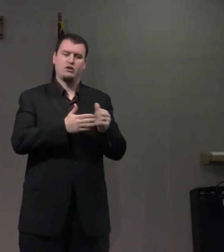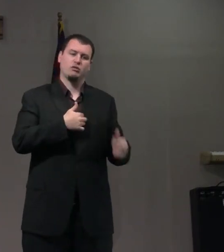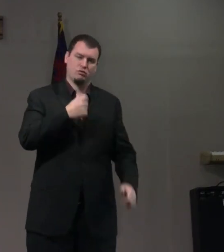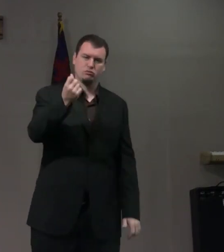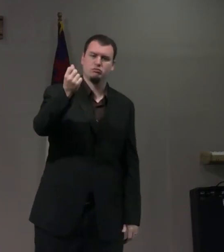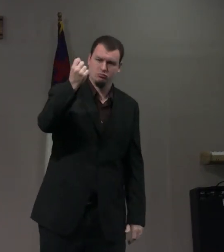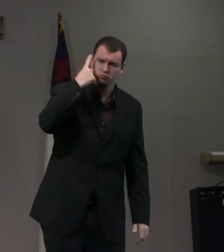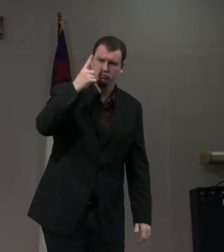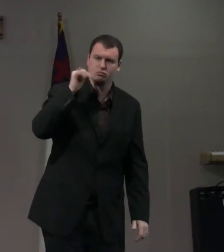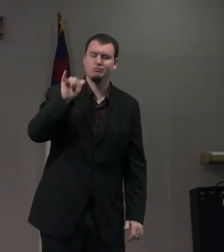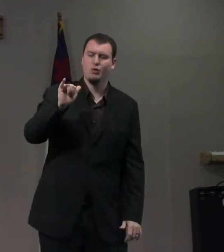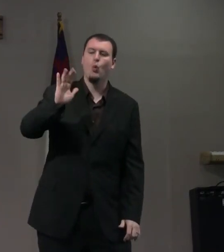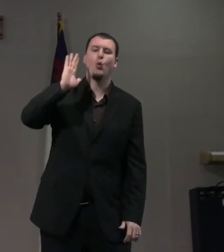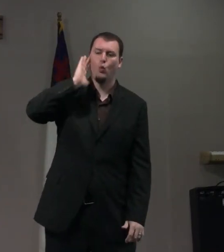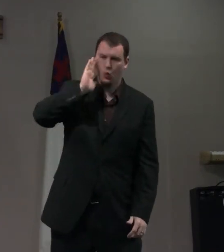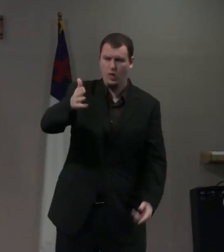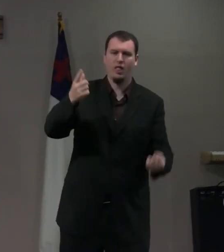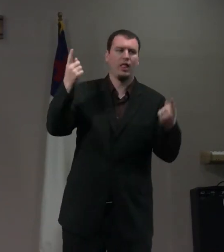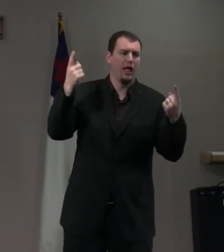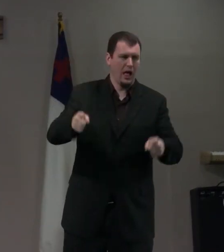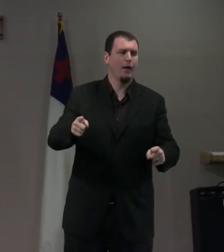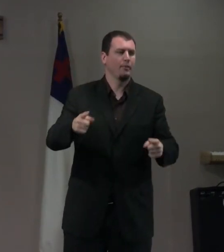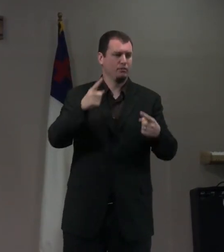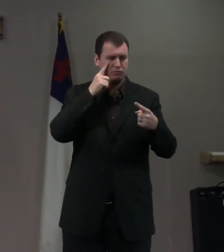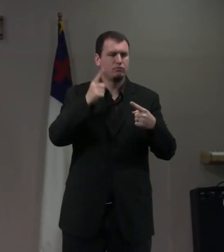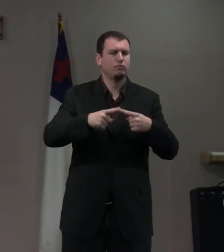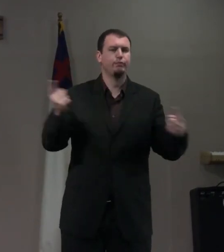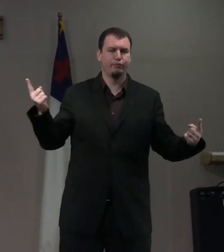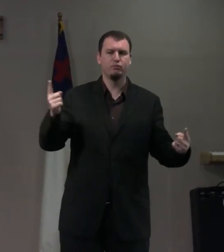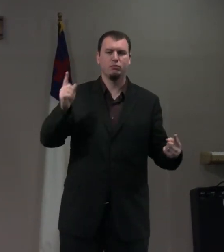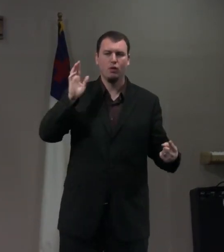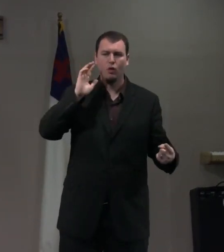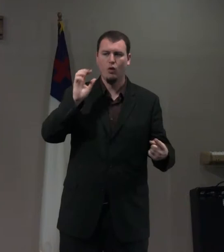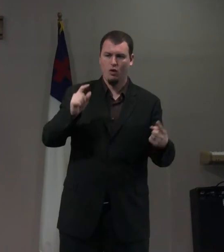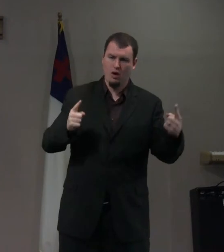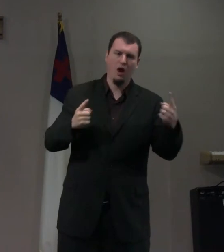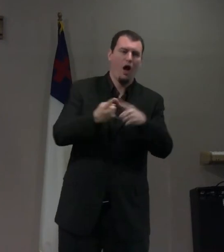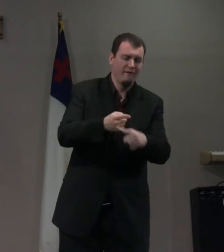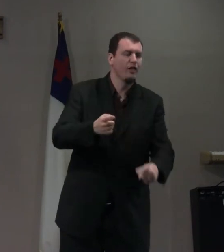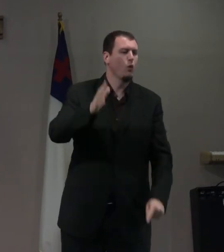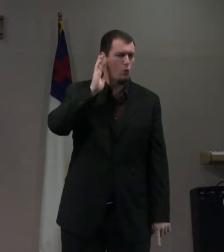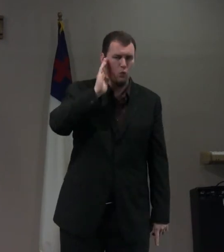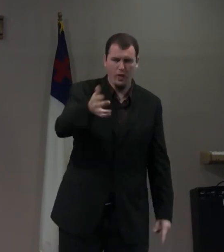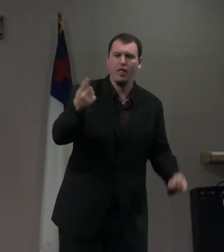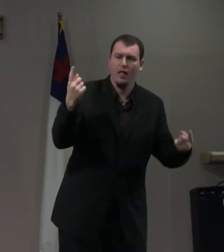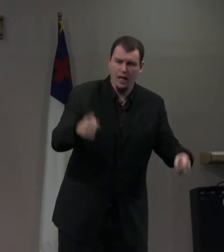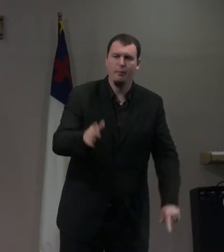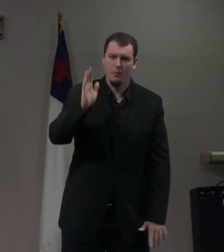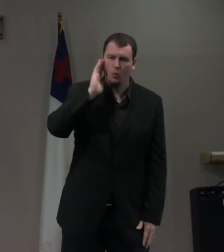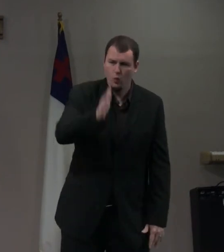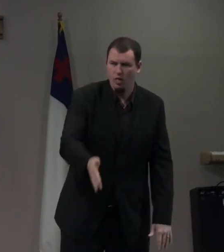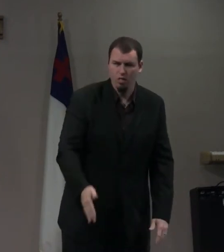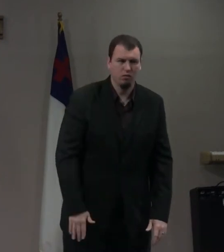And the servant leader understands that. Okay, conflicts, disagreements will